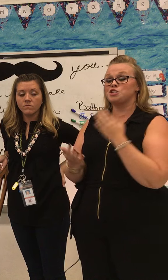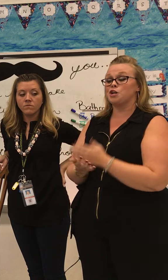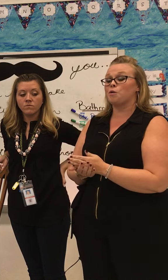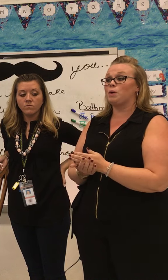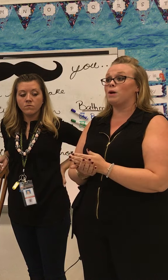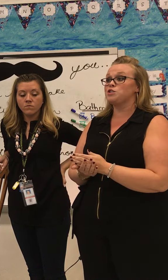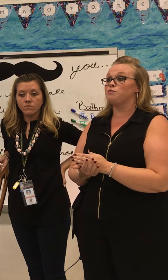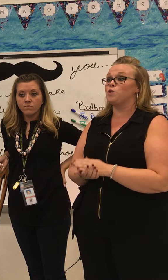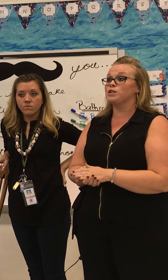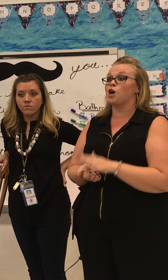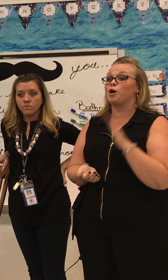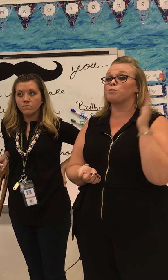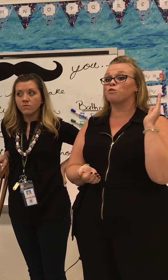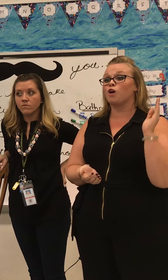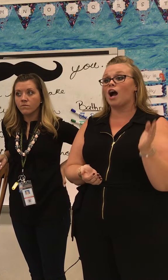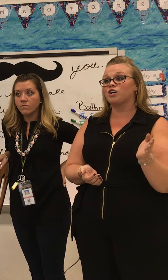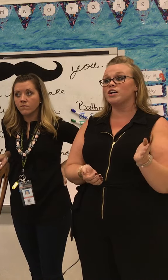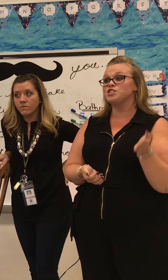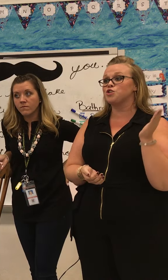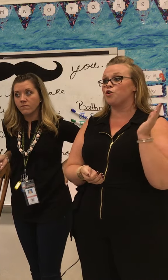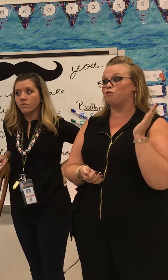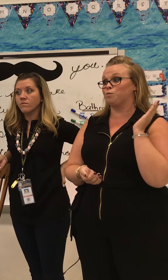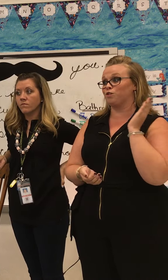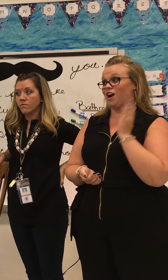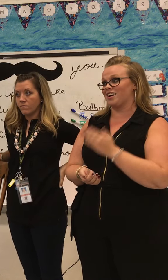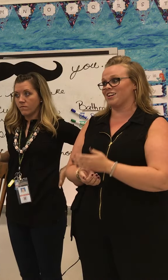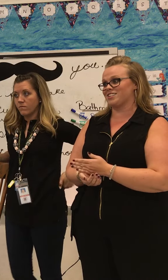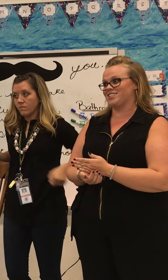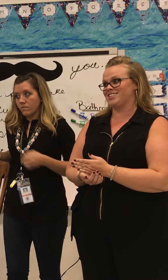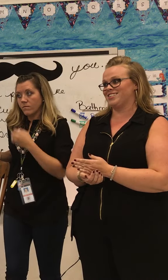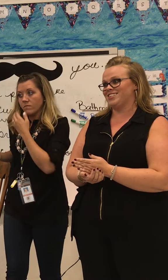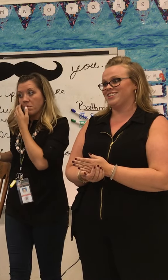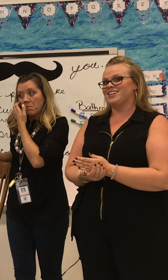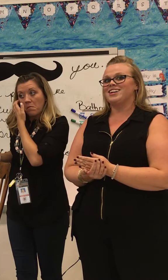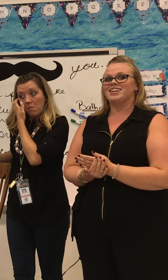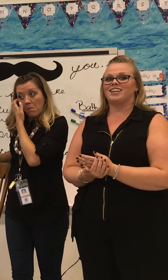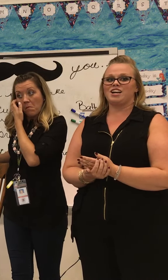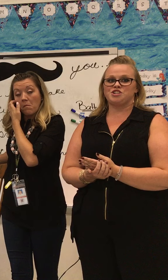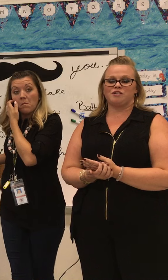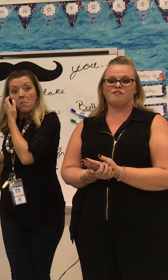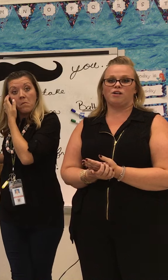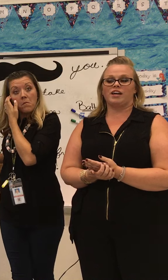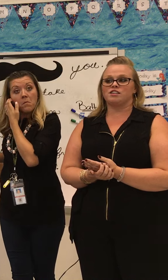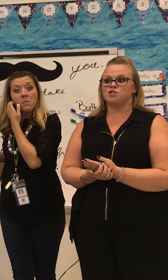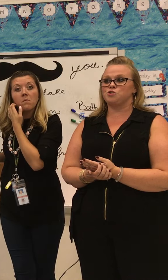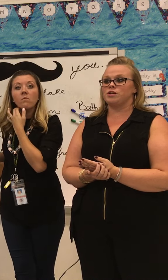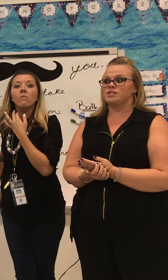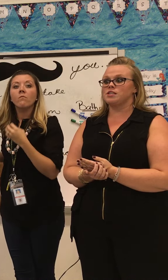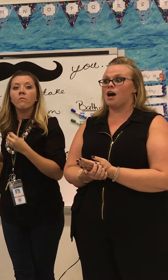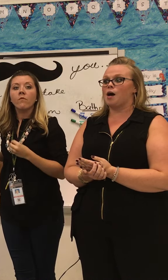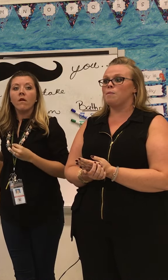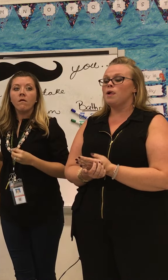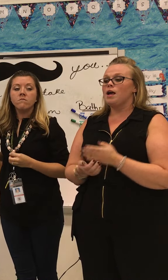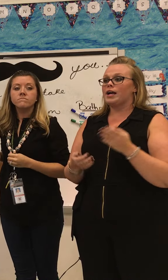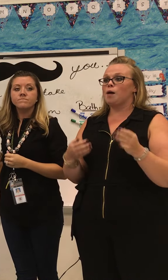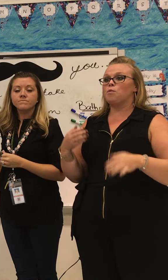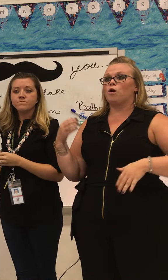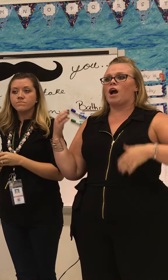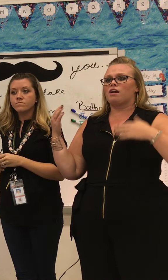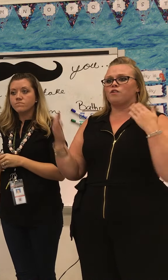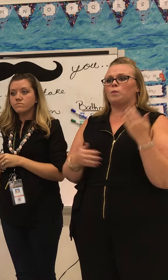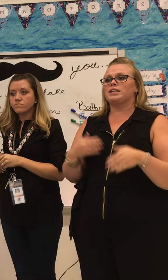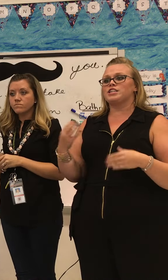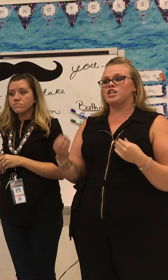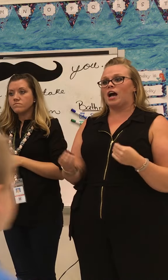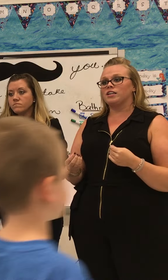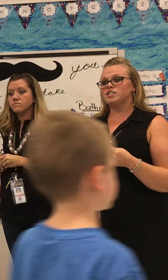because this year we want to focus on progress over product. Last year it felt like the students got more